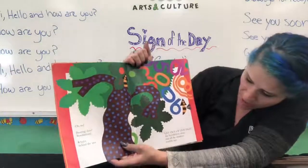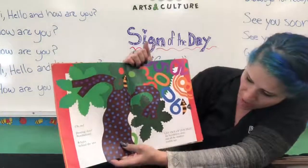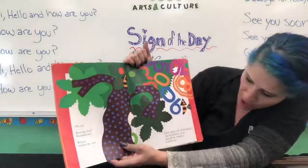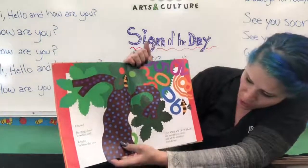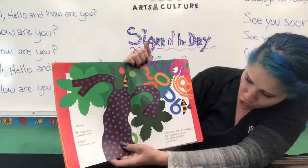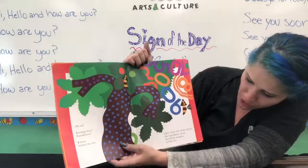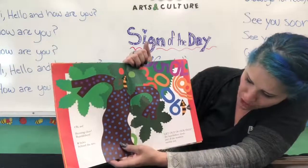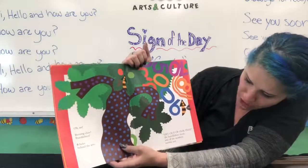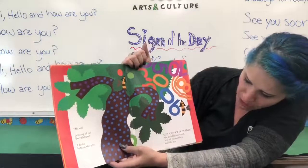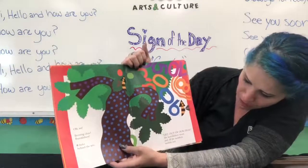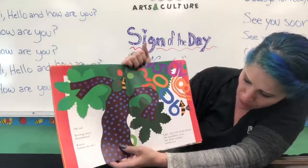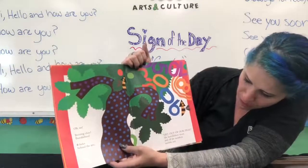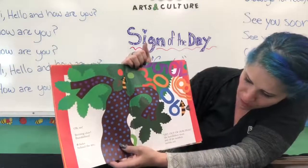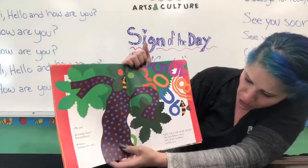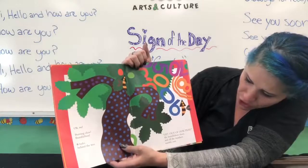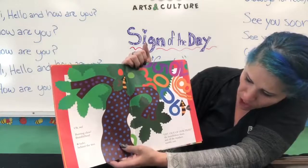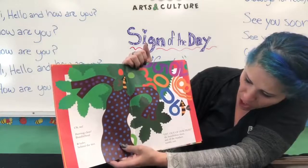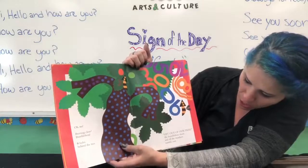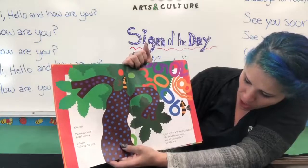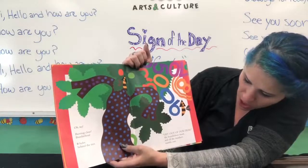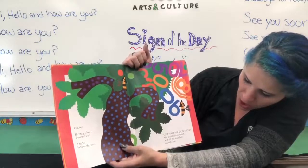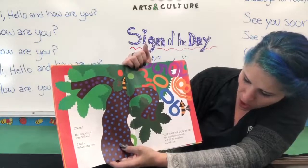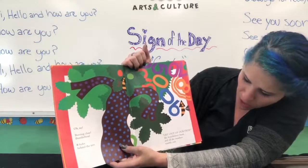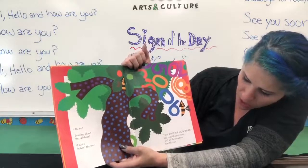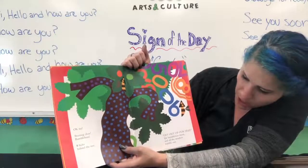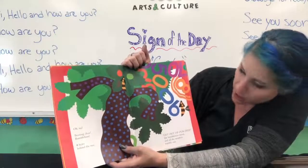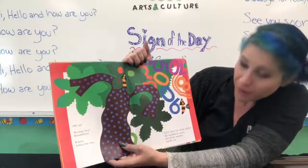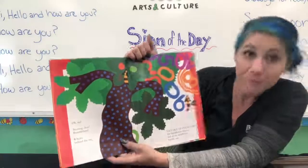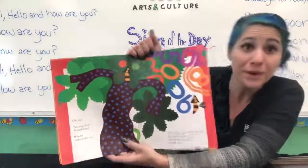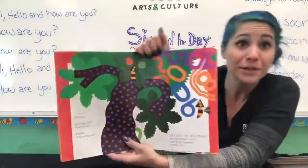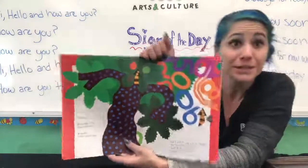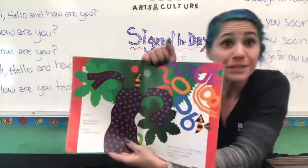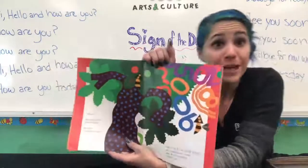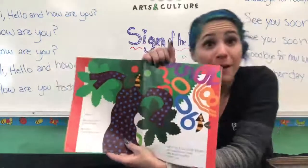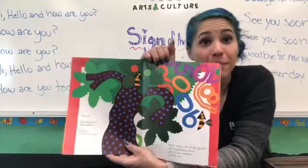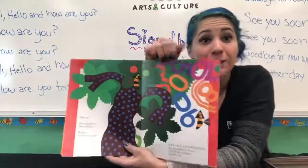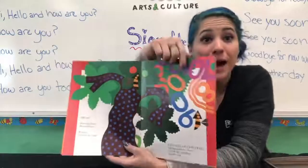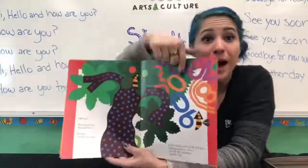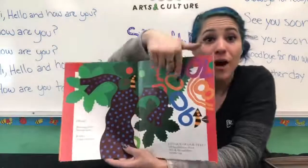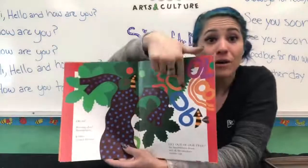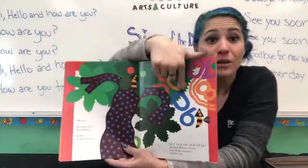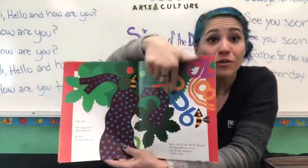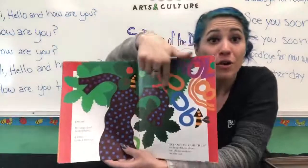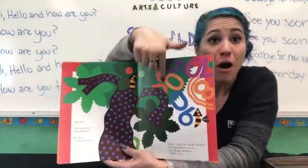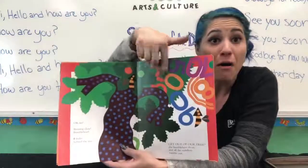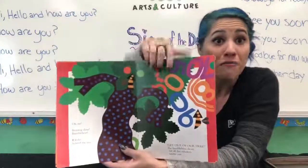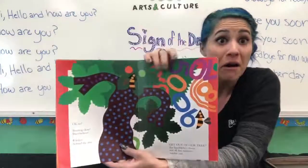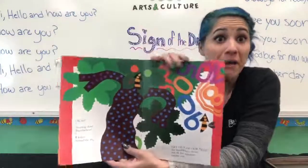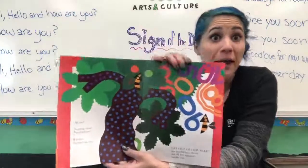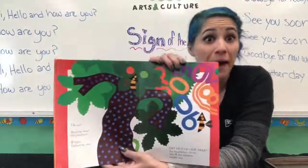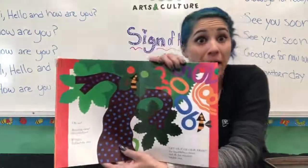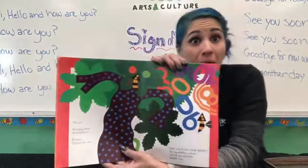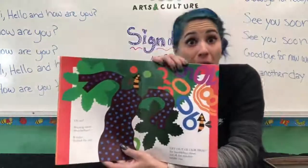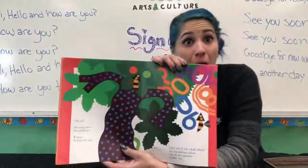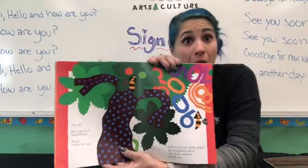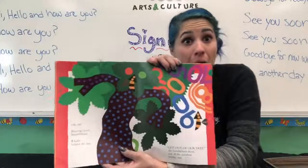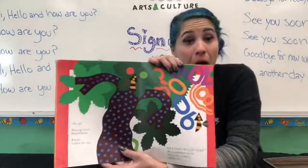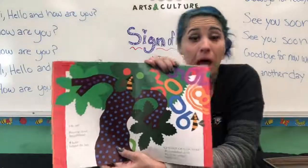our tree, the bumblebees shout, and all the numbers tumble out. Look, they're all falling out. Ah! 90,